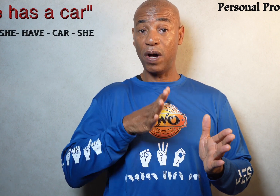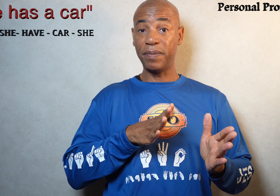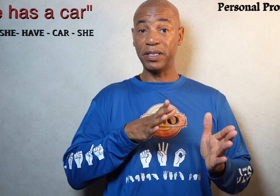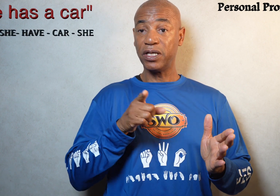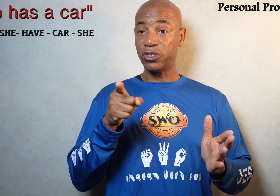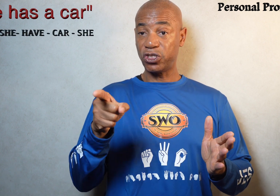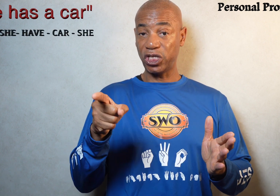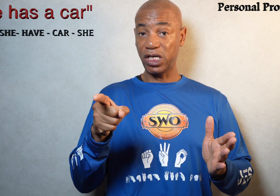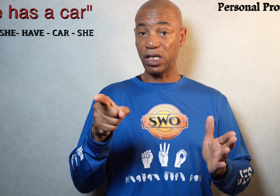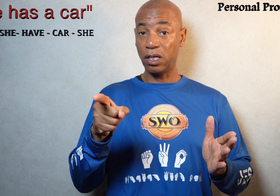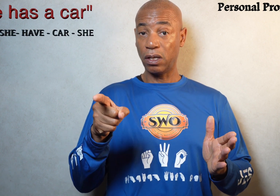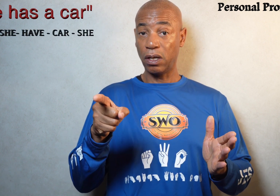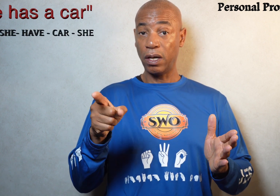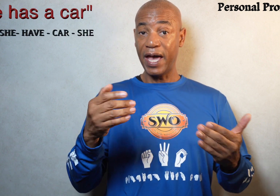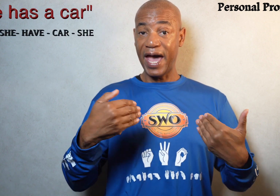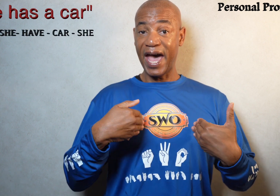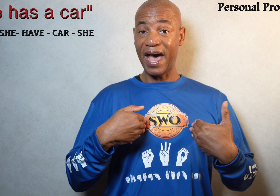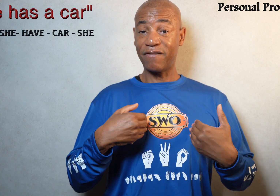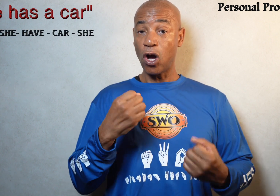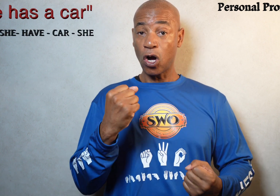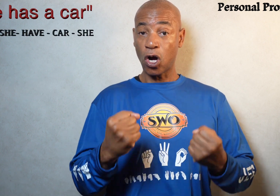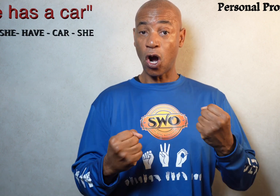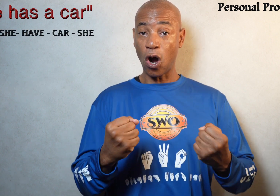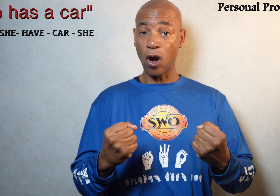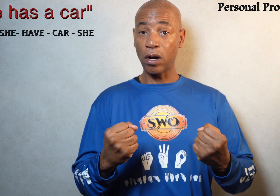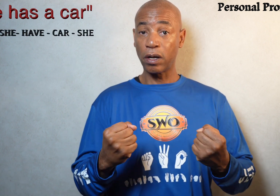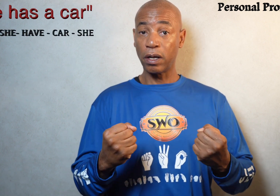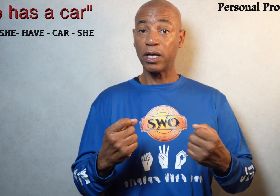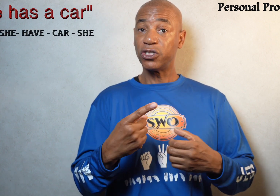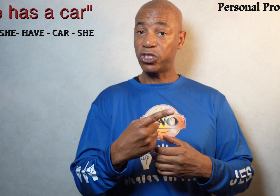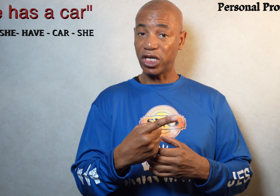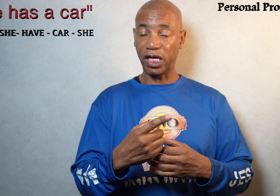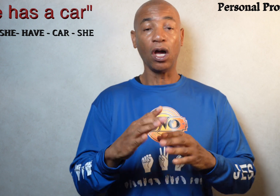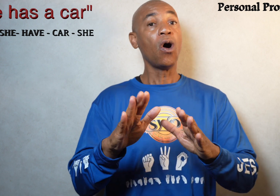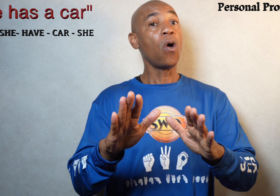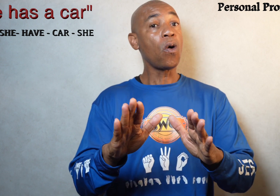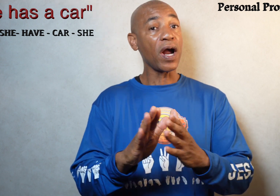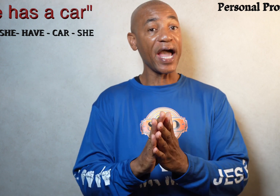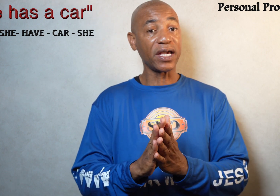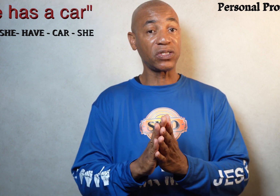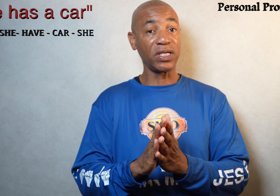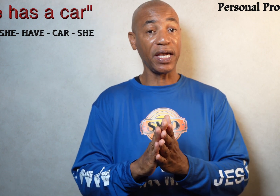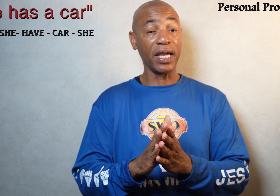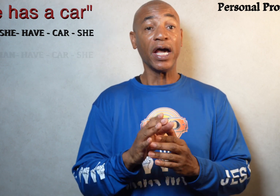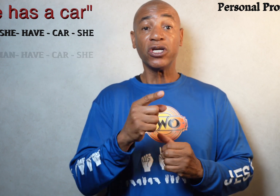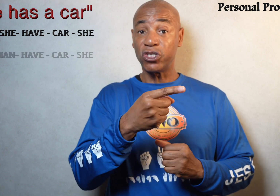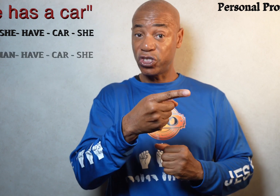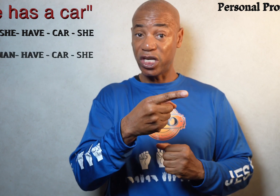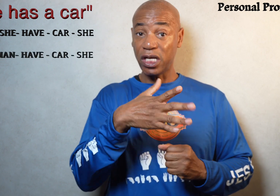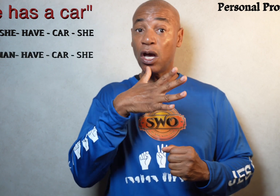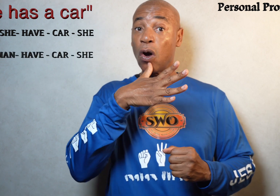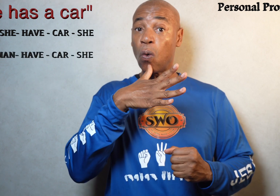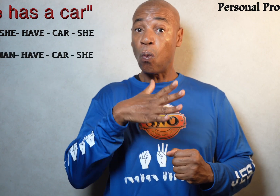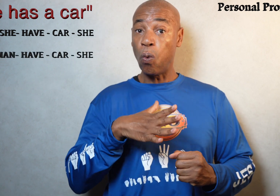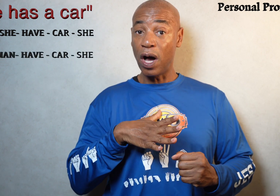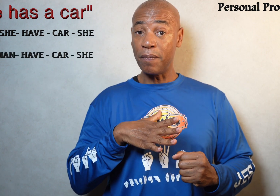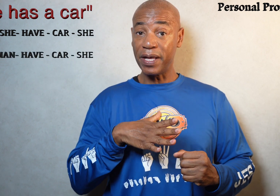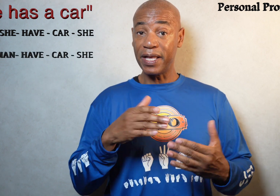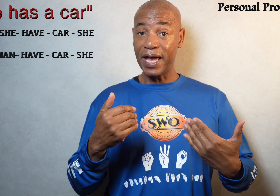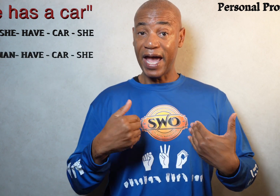woman, she, have, car, she. Or I could say, she, woman,